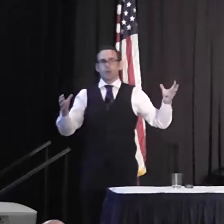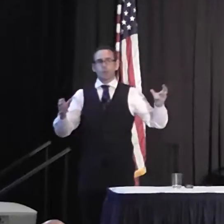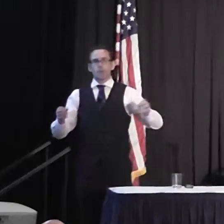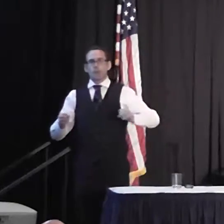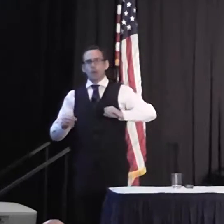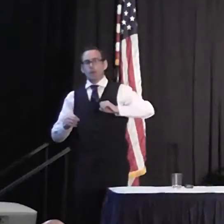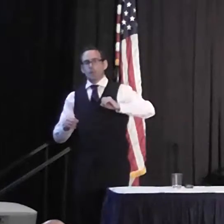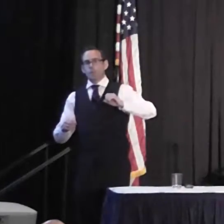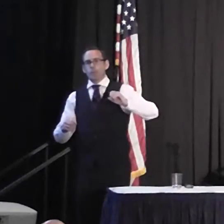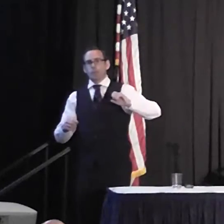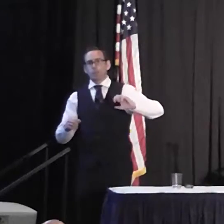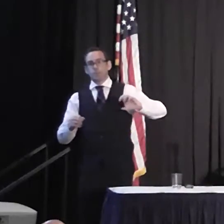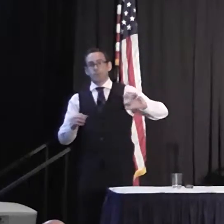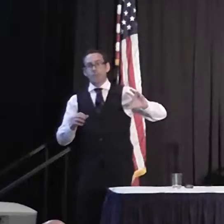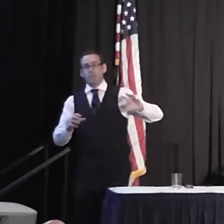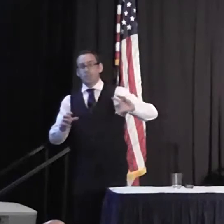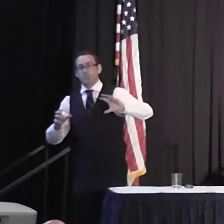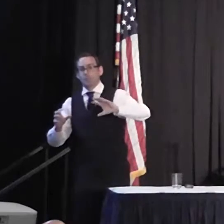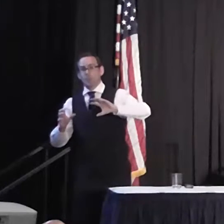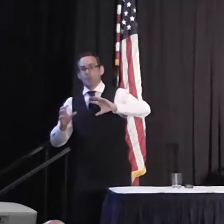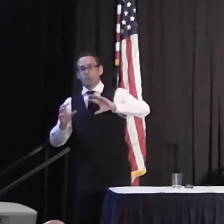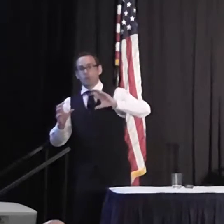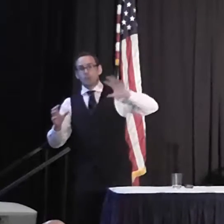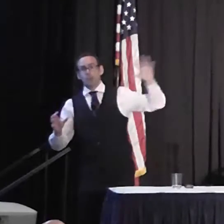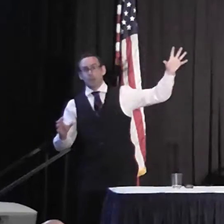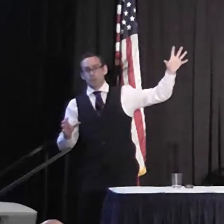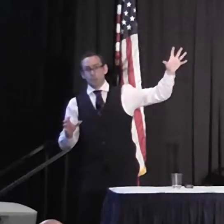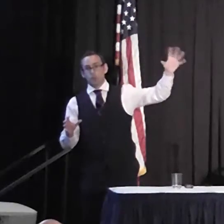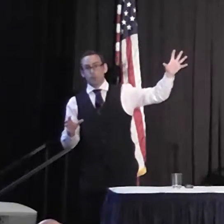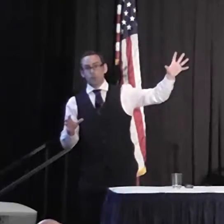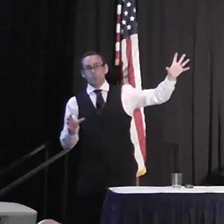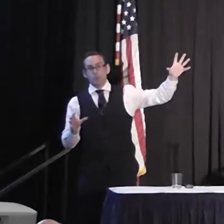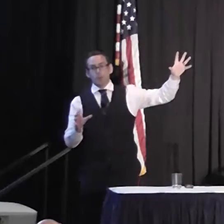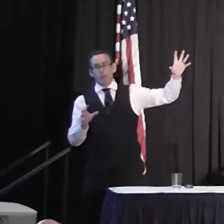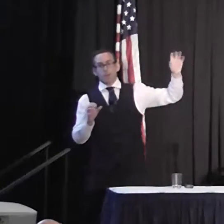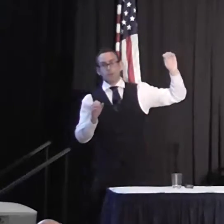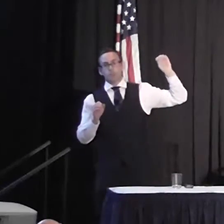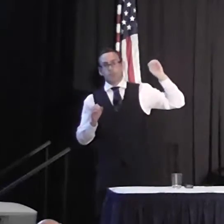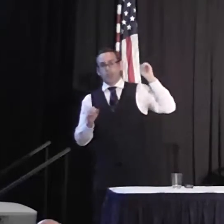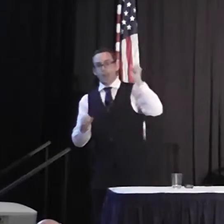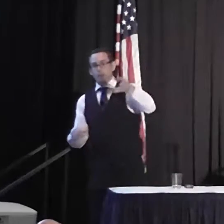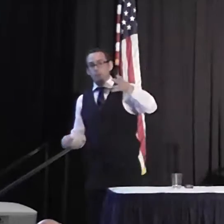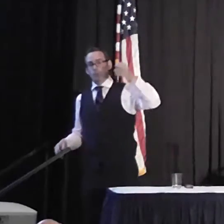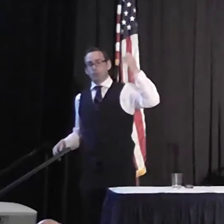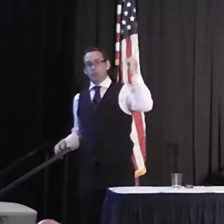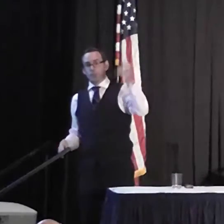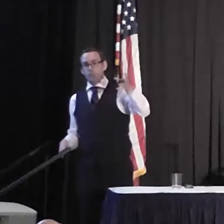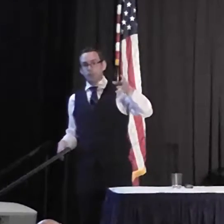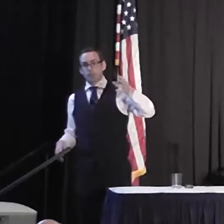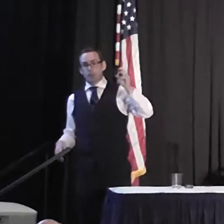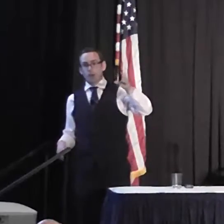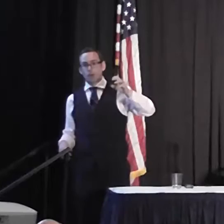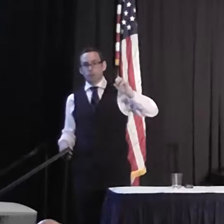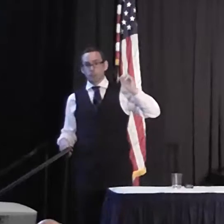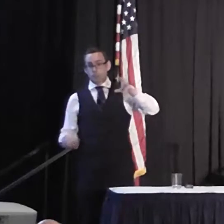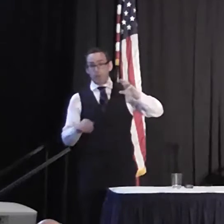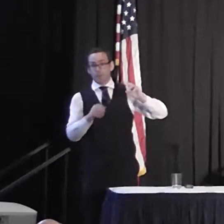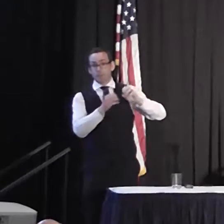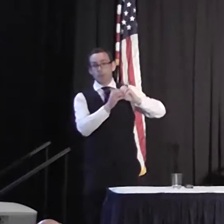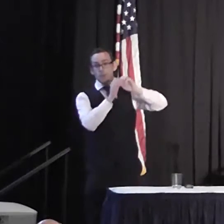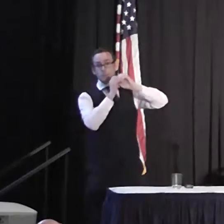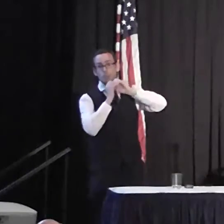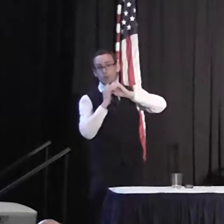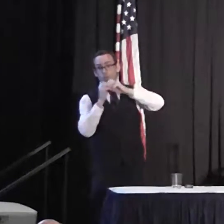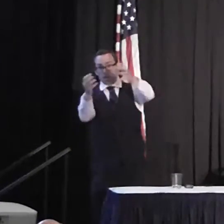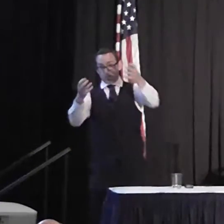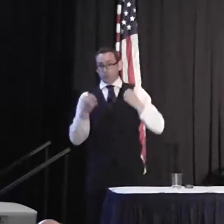markets open up, what you've seen is that because of the US oil boom, you've seen Angolan and Nigerian cargoes